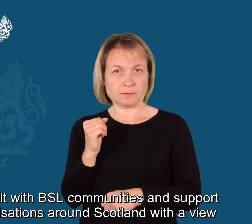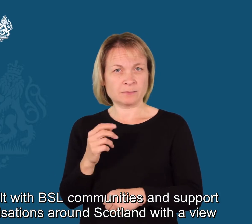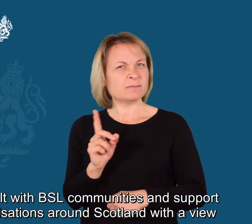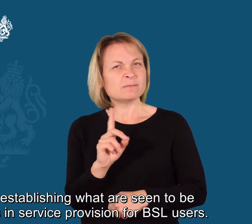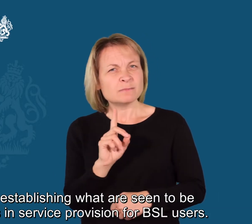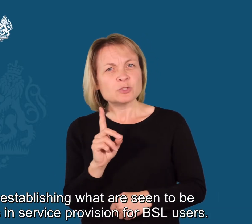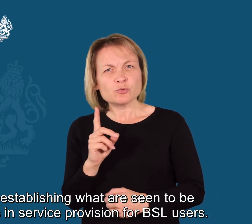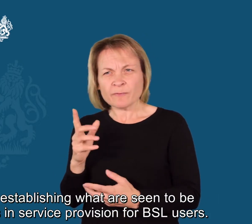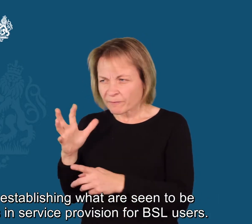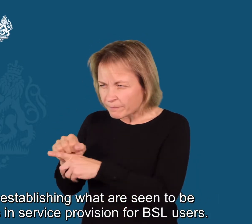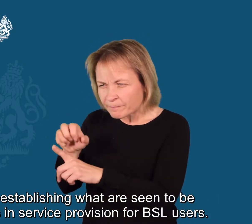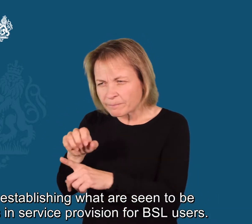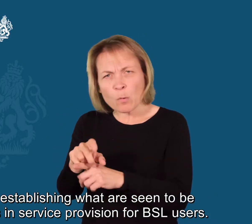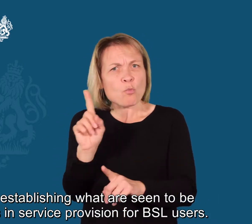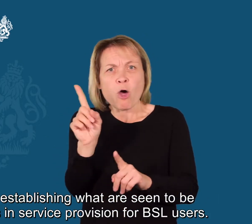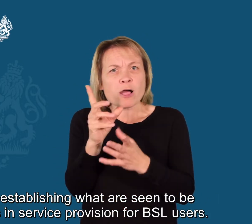provision for BSL users.